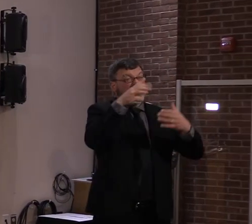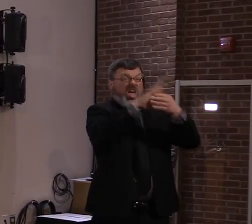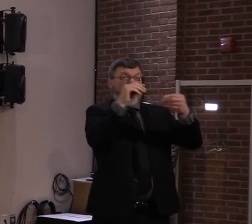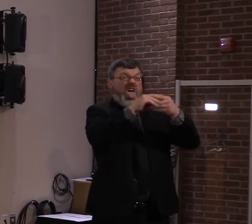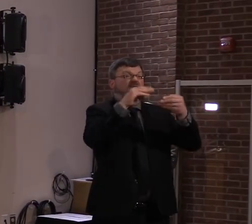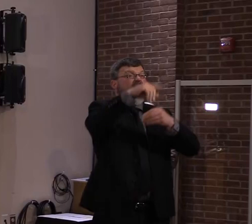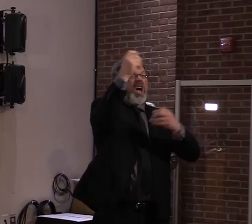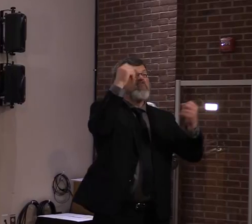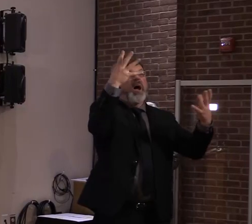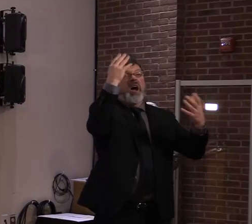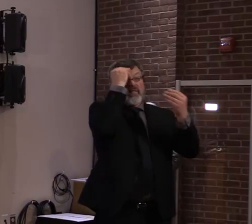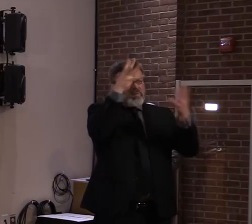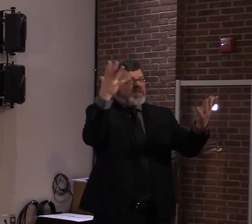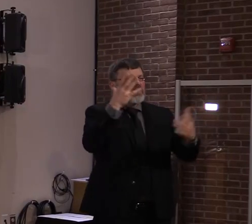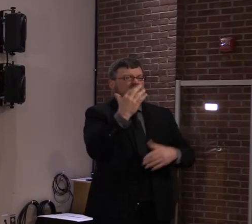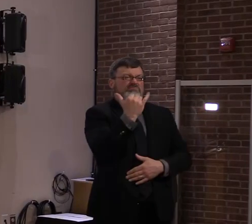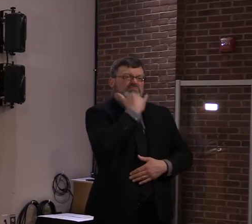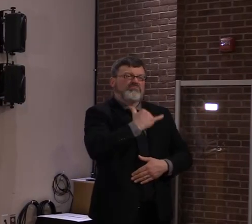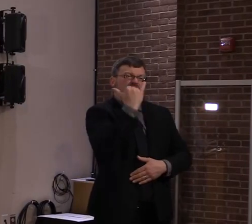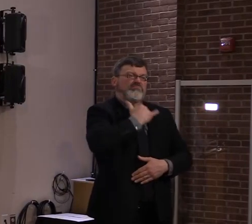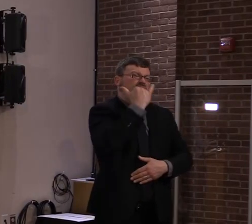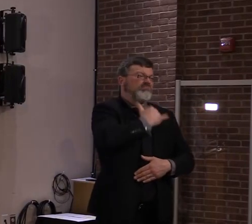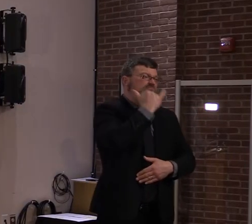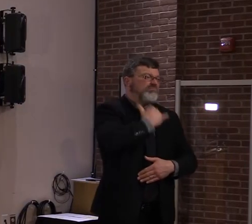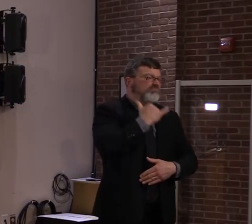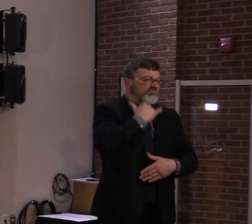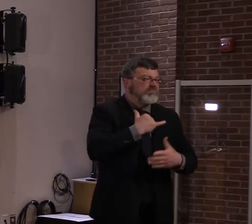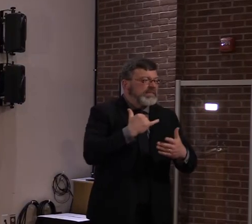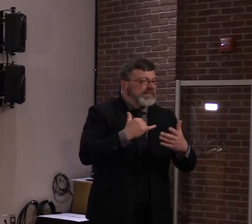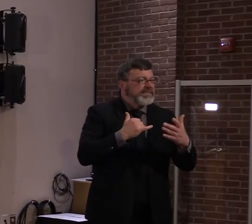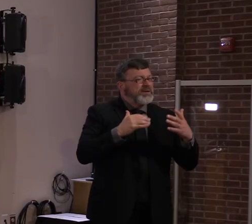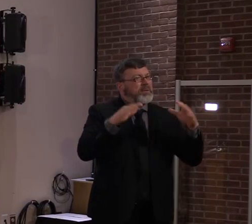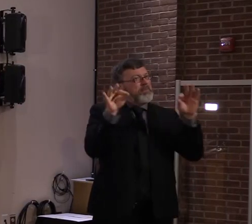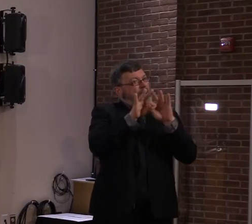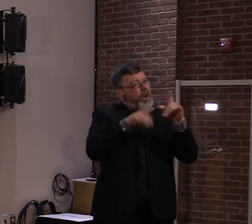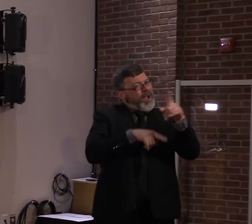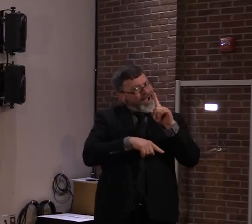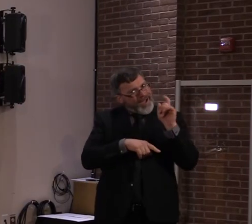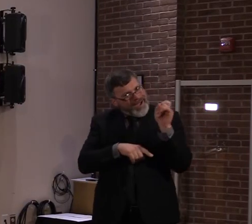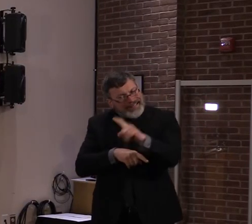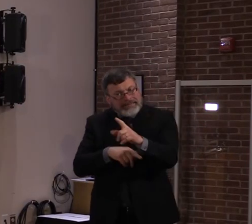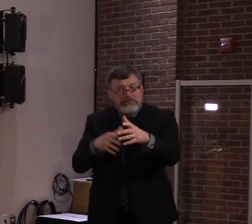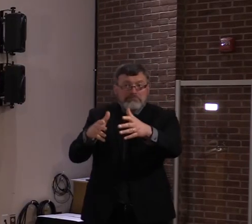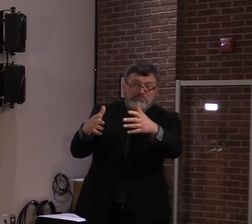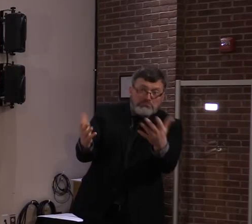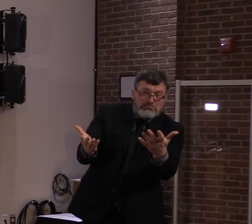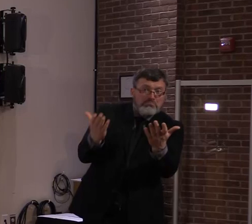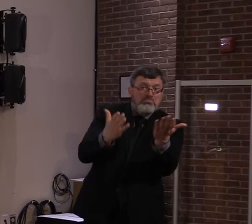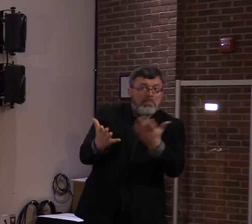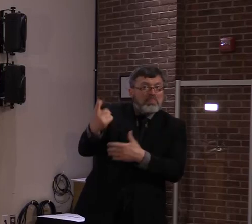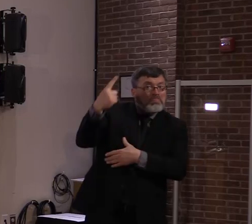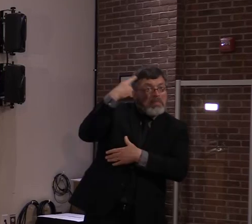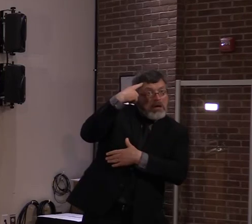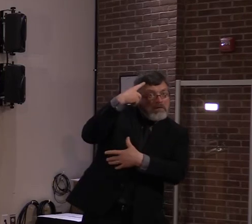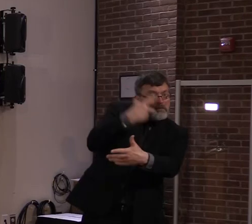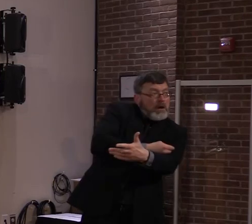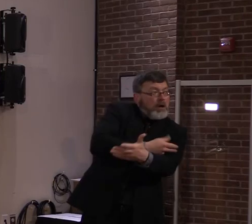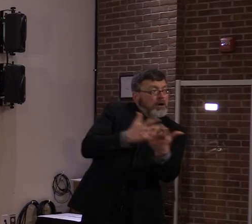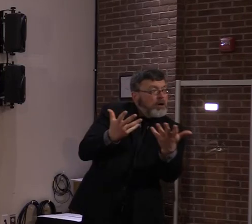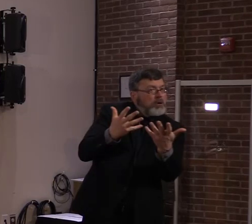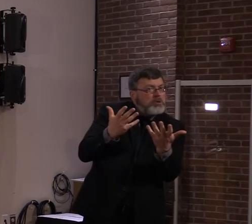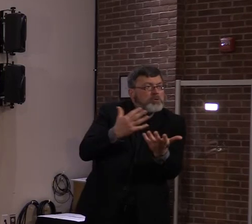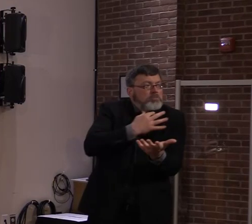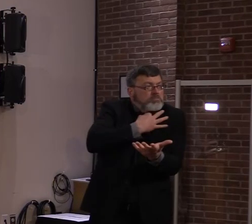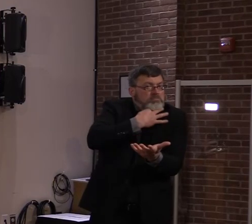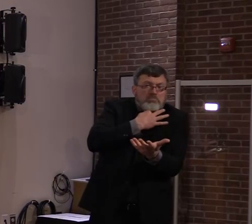them open-ended questions, and then ask permission to share information from trusted sources about their